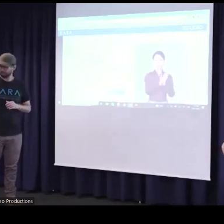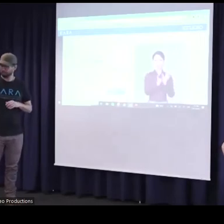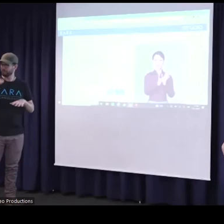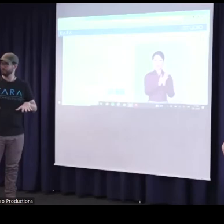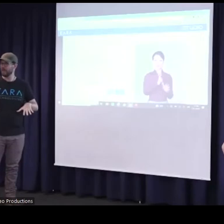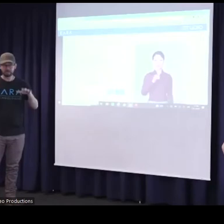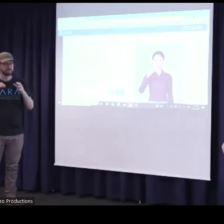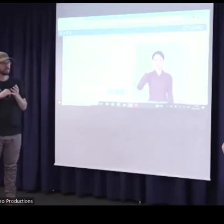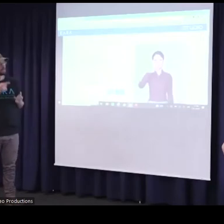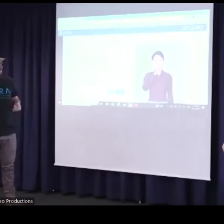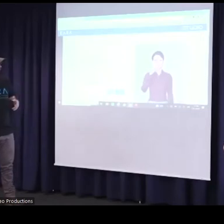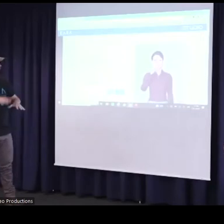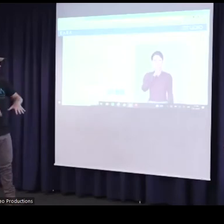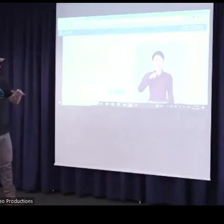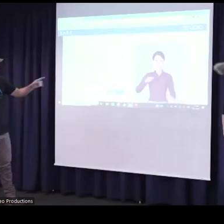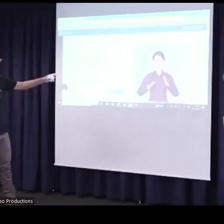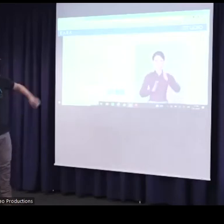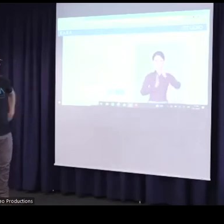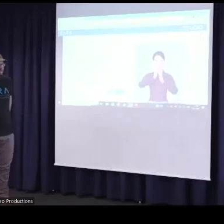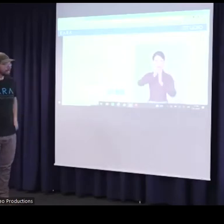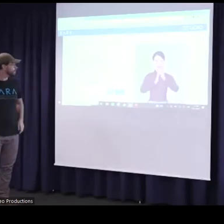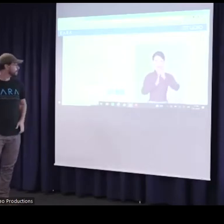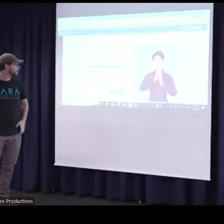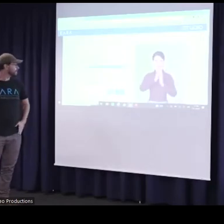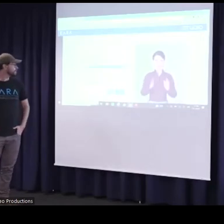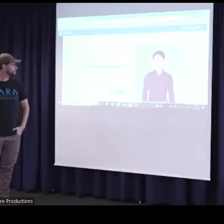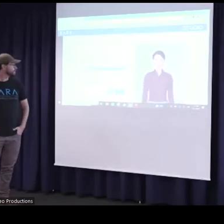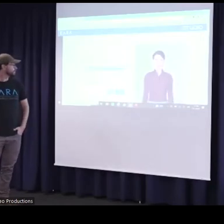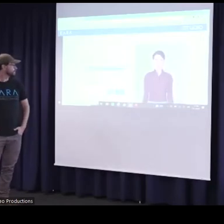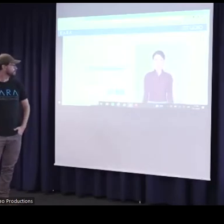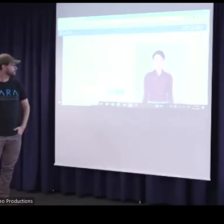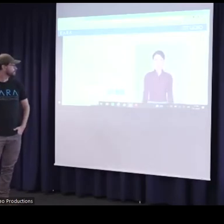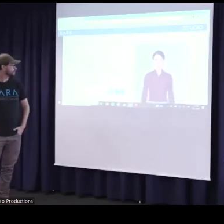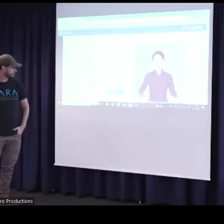And what issue? Well, there's certainly been some floods recently. Let's click on floods.